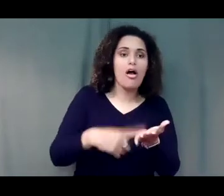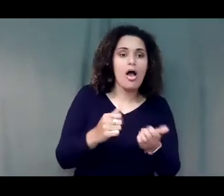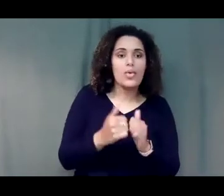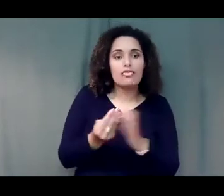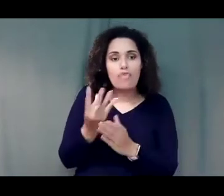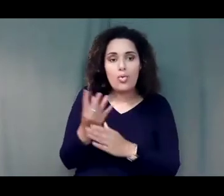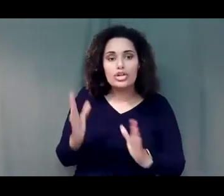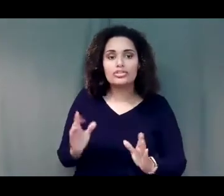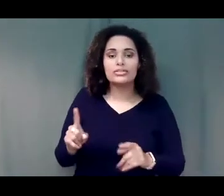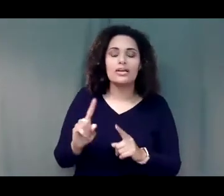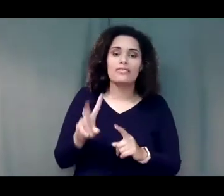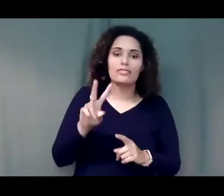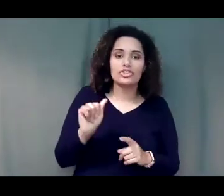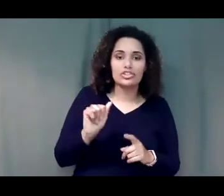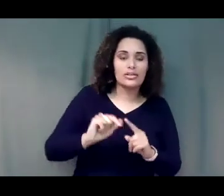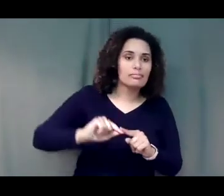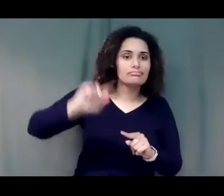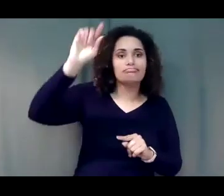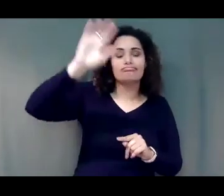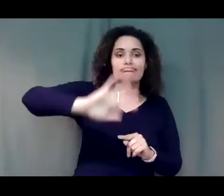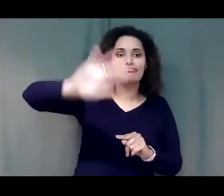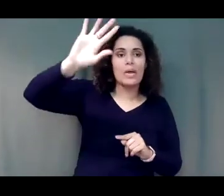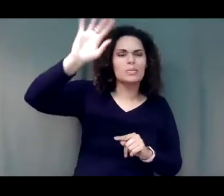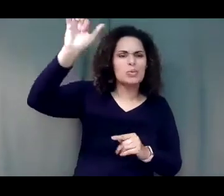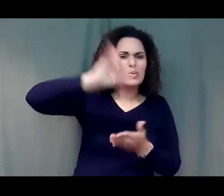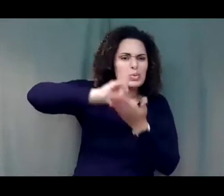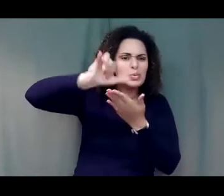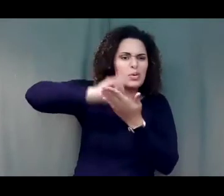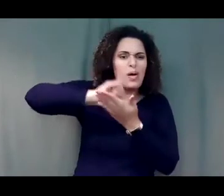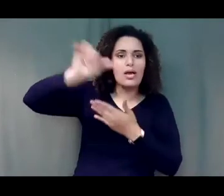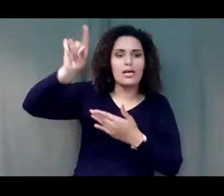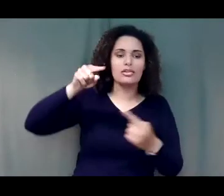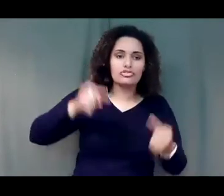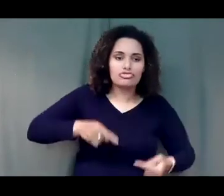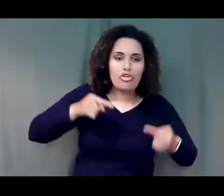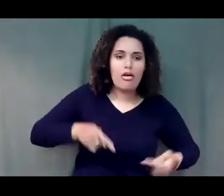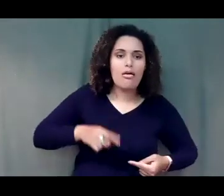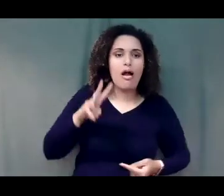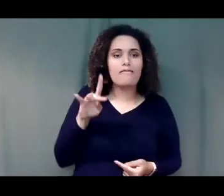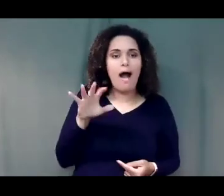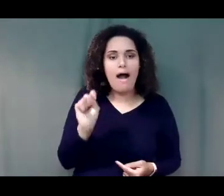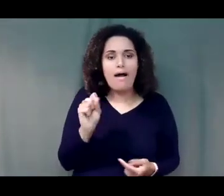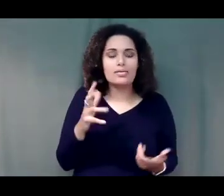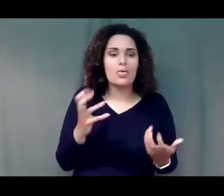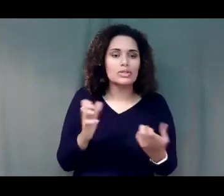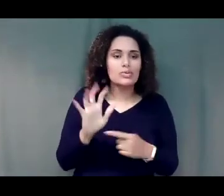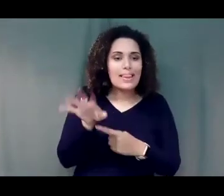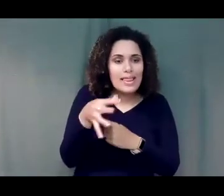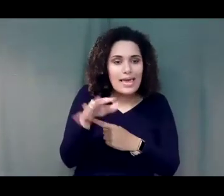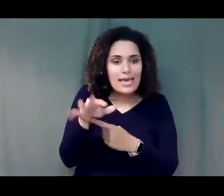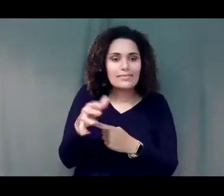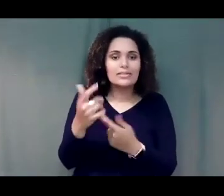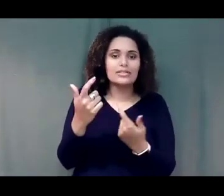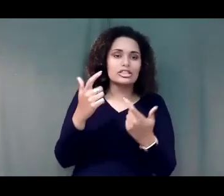by that I mean from sort of Virginia through New York, the big struggle they had was vines that want to create a lot of leaves, grow into